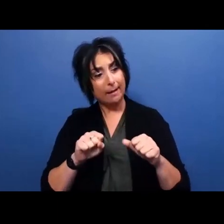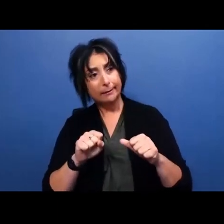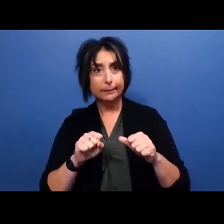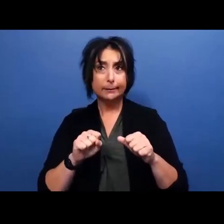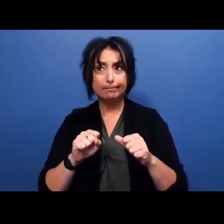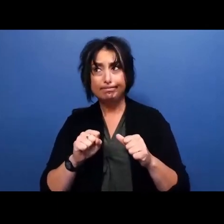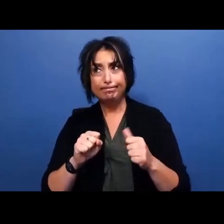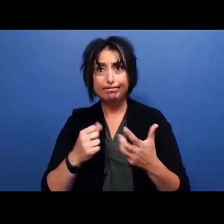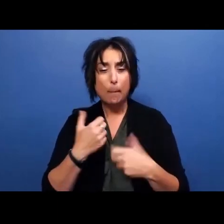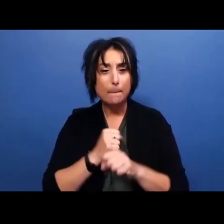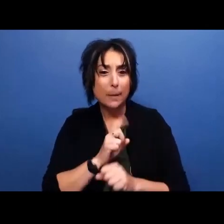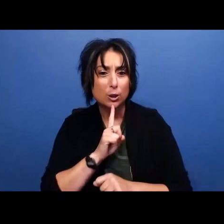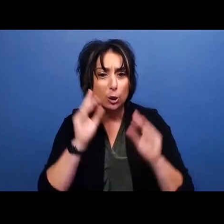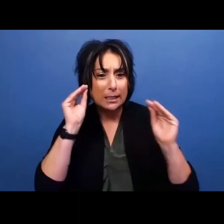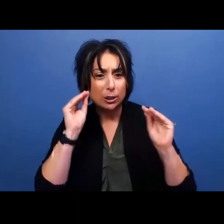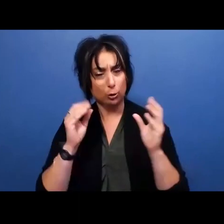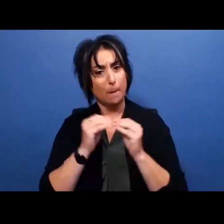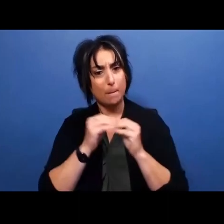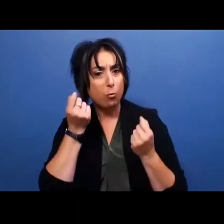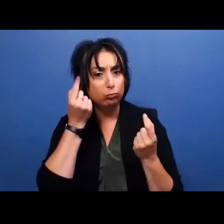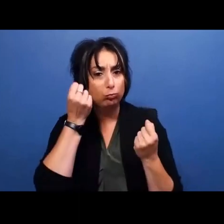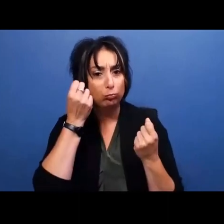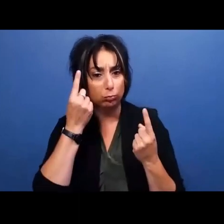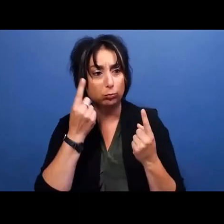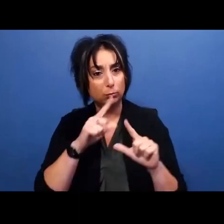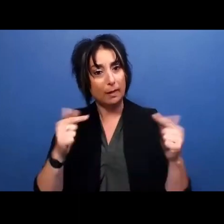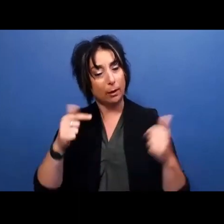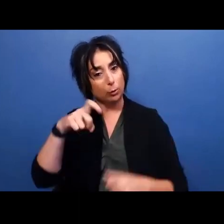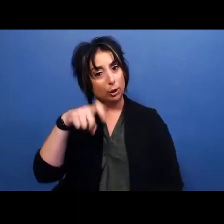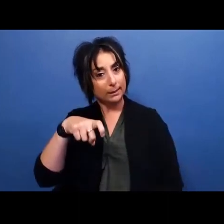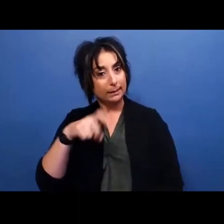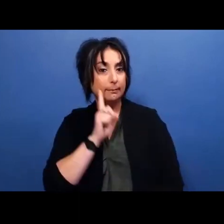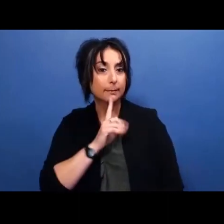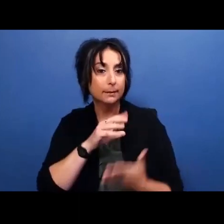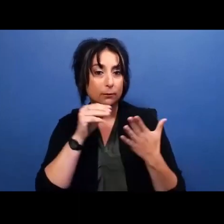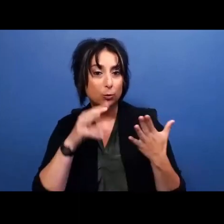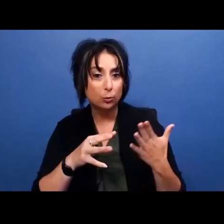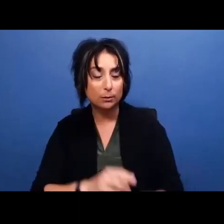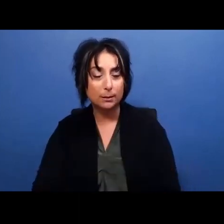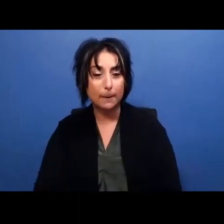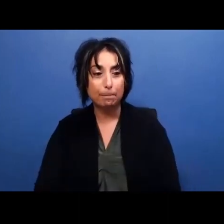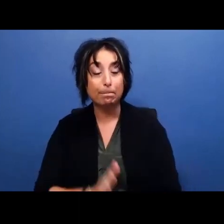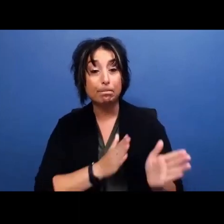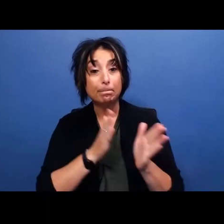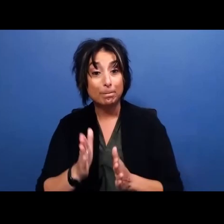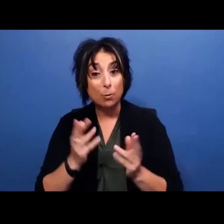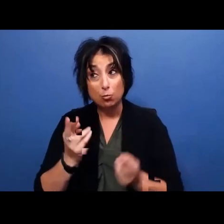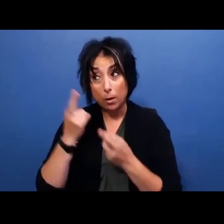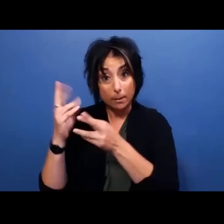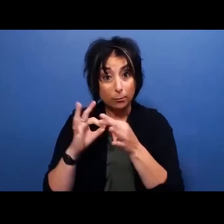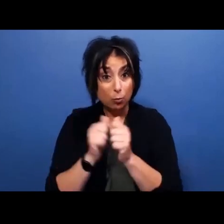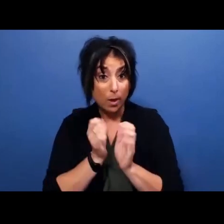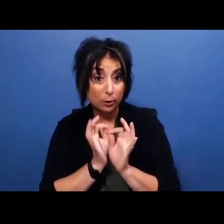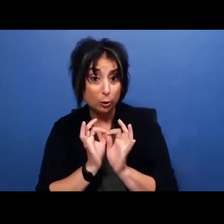more accessible to the language needs of the students who are deaf. interpreter training recommendations,